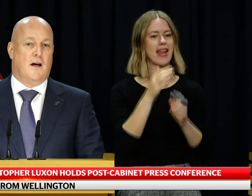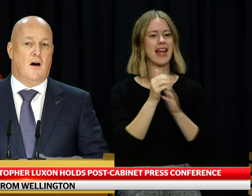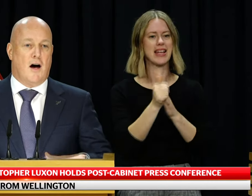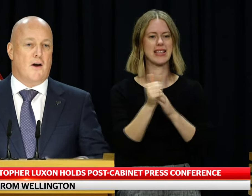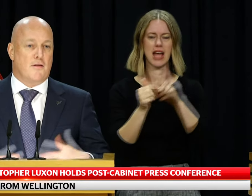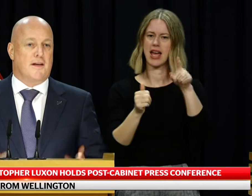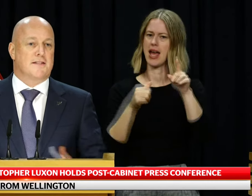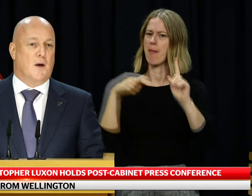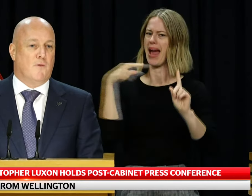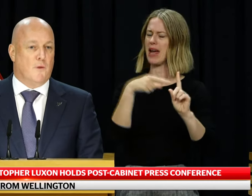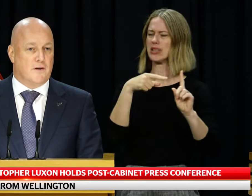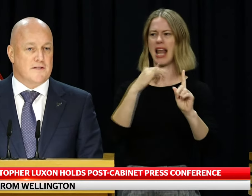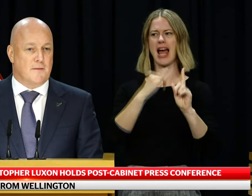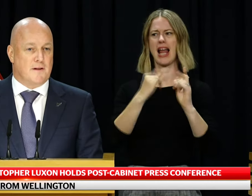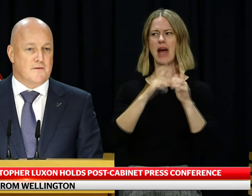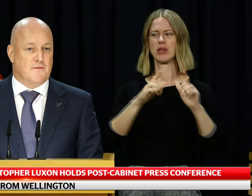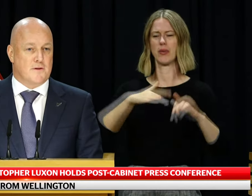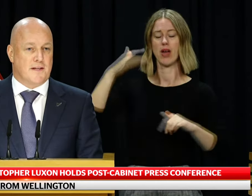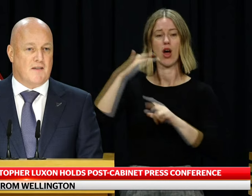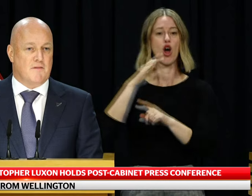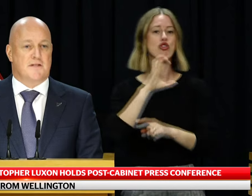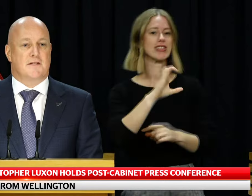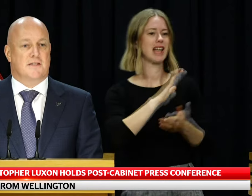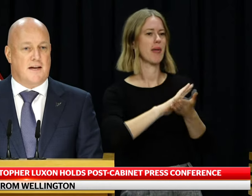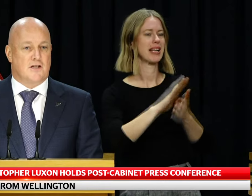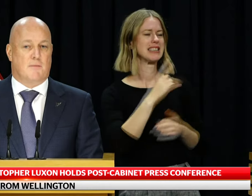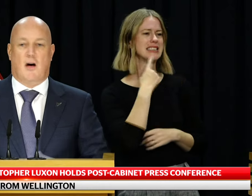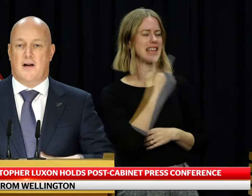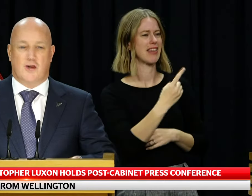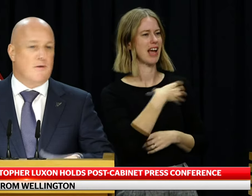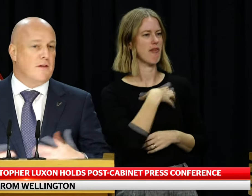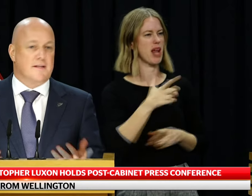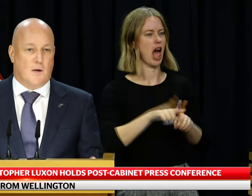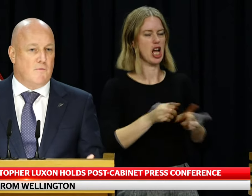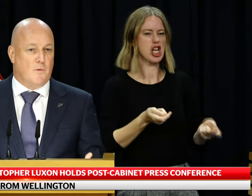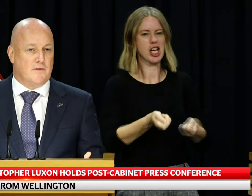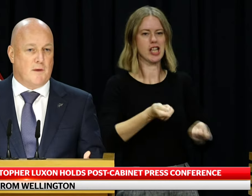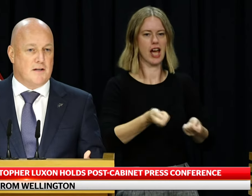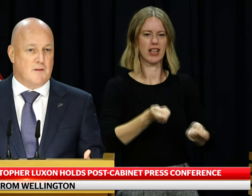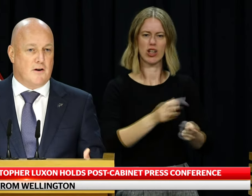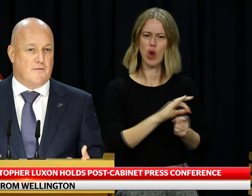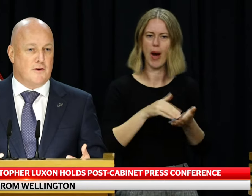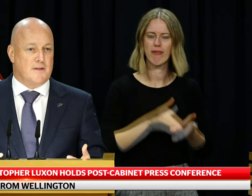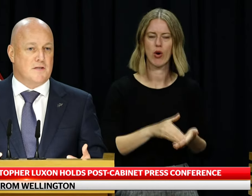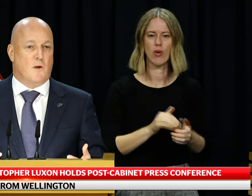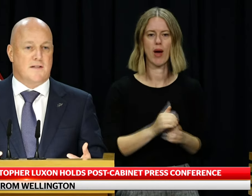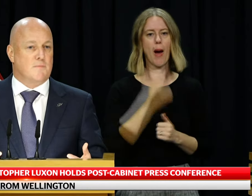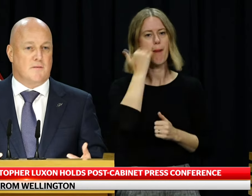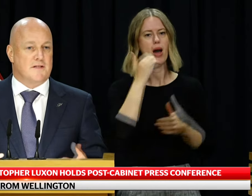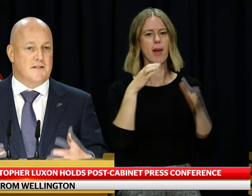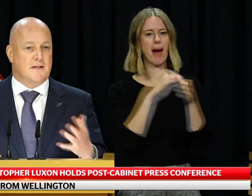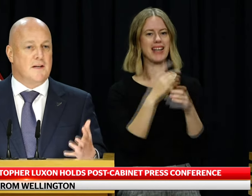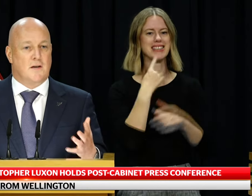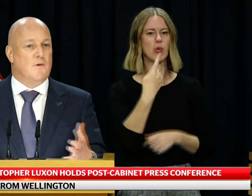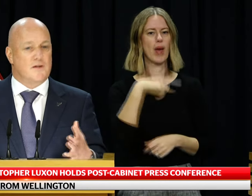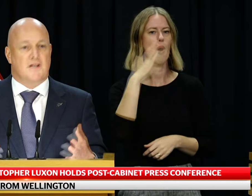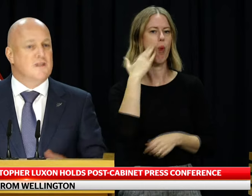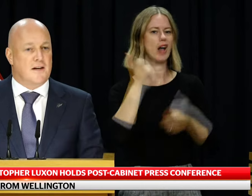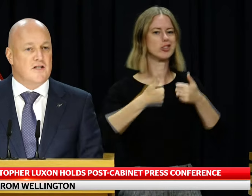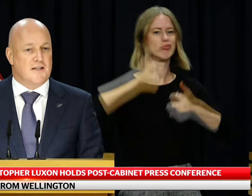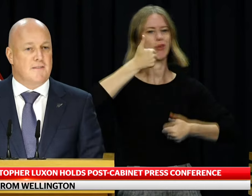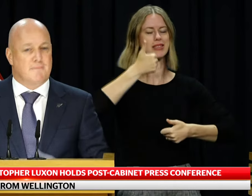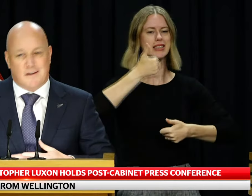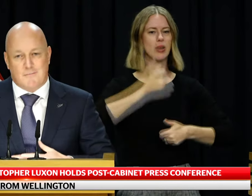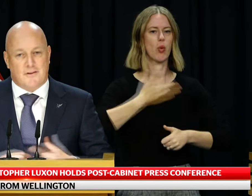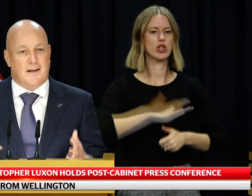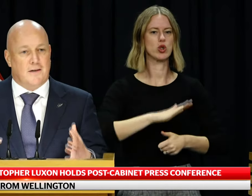country. I don't think it's helpful when Chris Hipkins refers to the government as a dictatorship. I don't think it's helpful when Te Pāti Māori refer to us as white supremacists with a